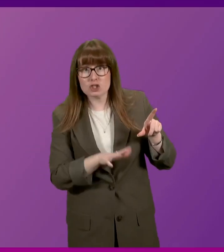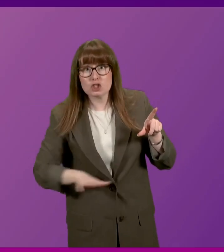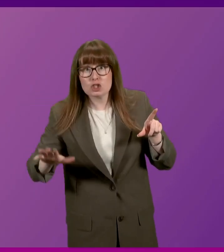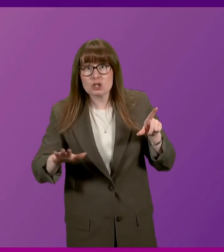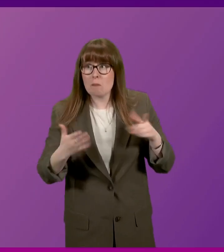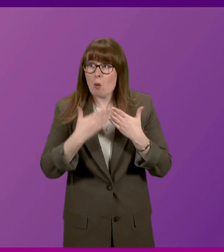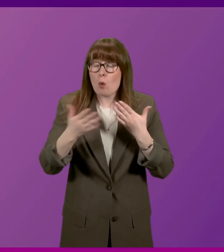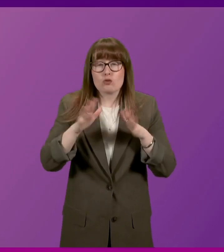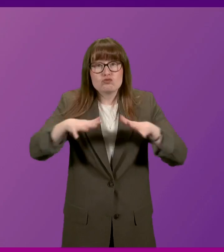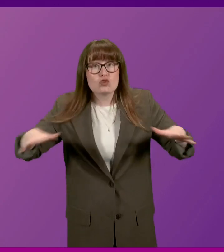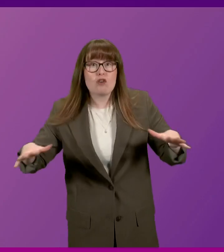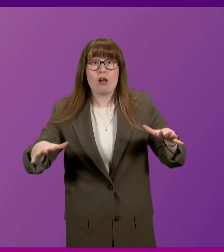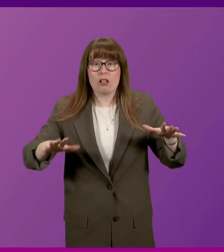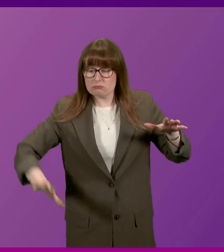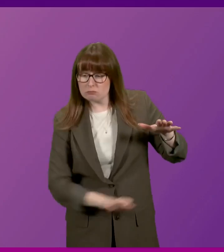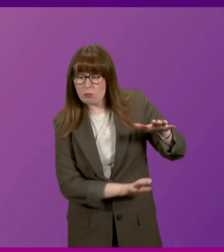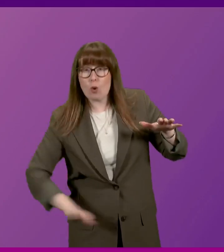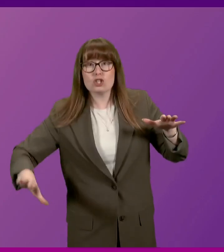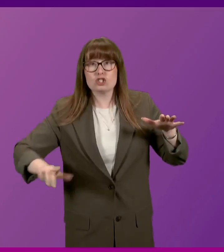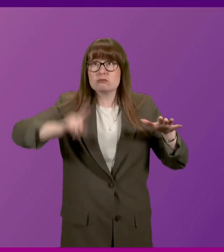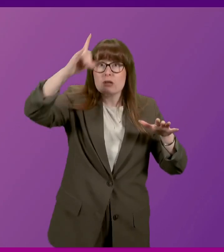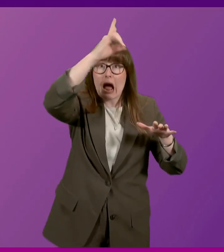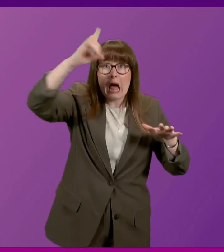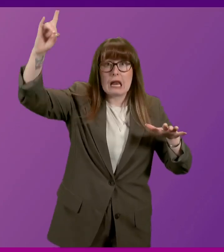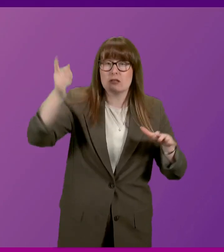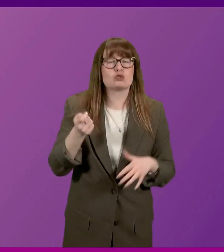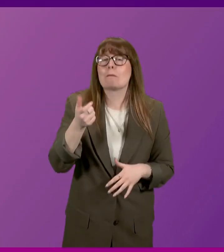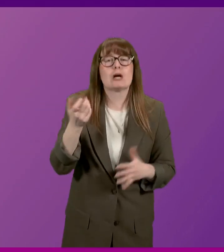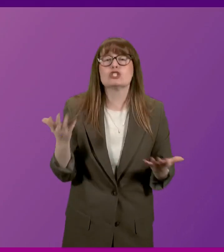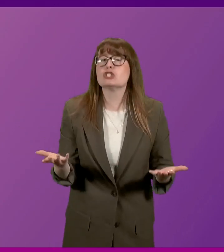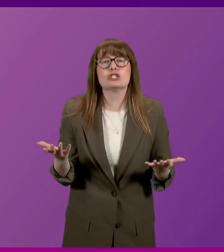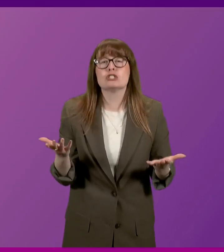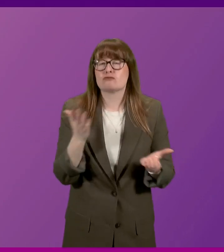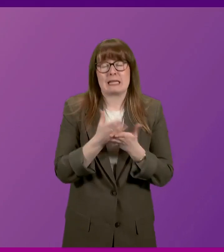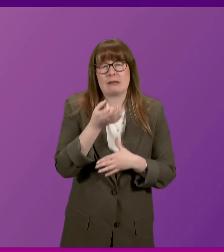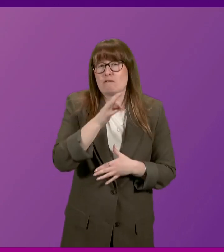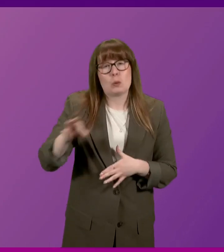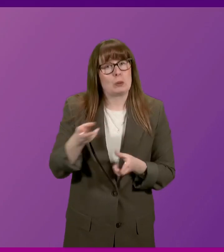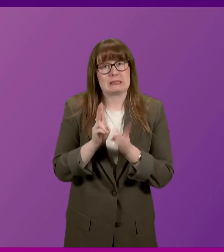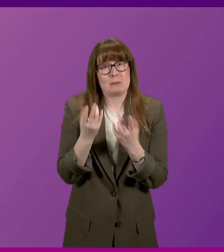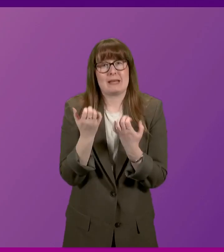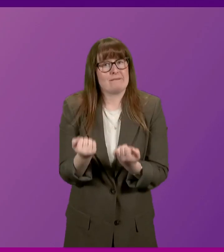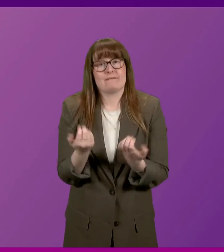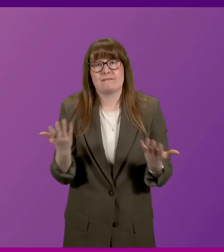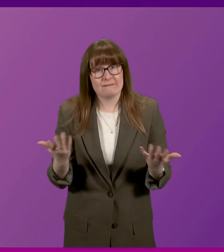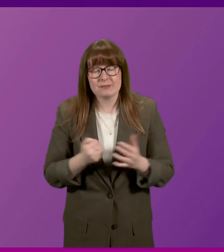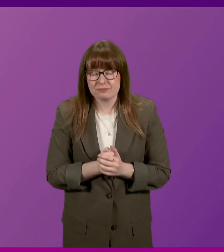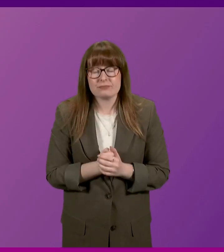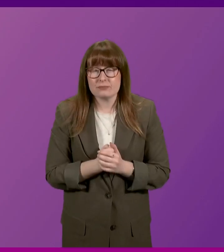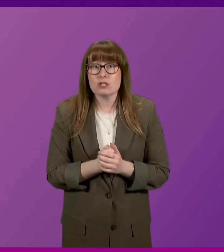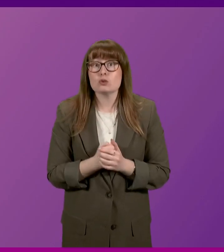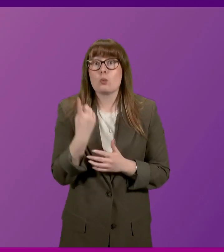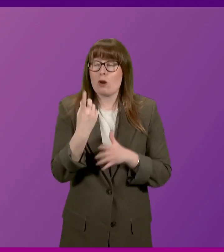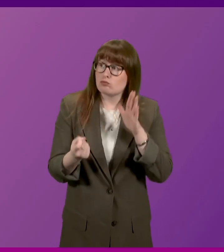more regional rural areas and down in the borders, further north you go, the further south you go, there are hardly any interpreters available at all. So one